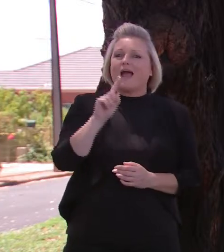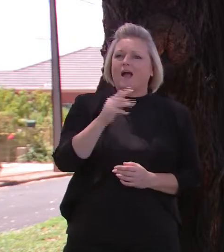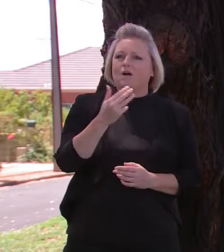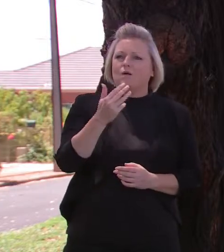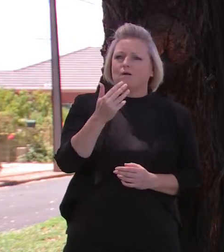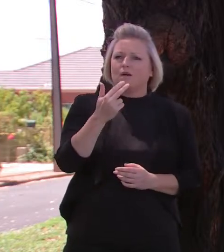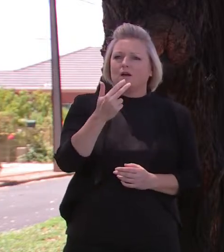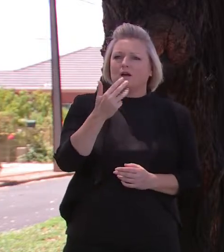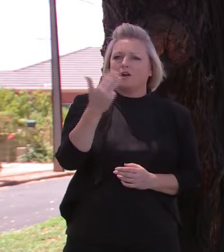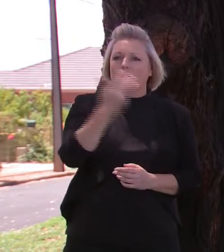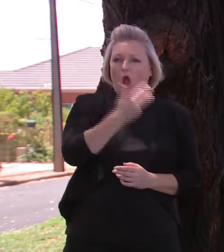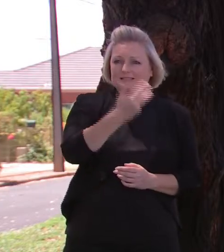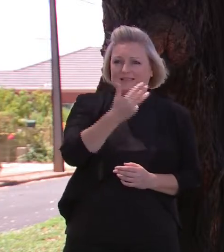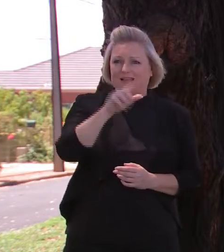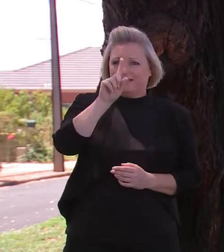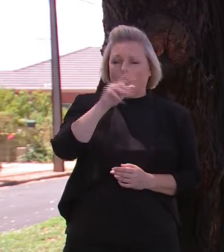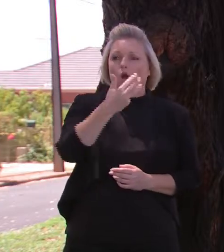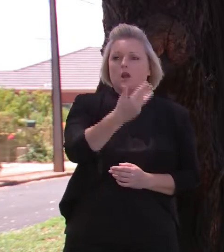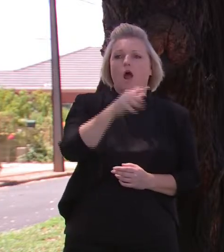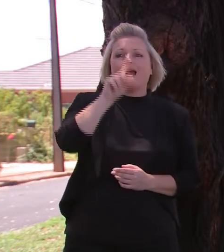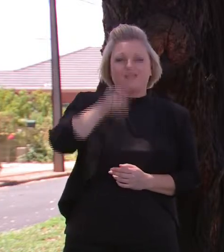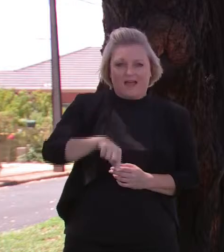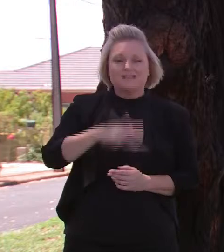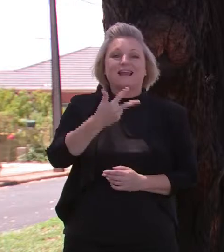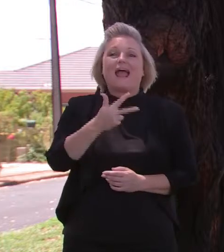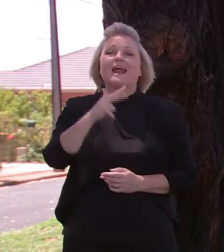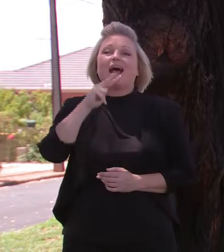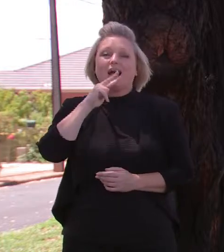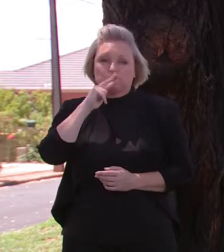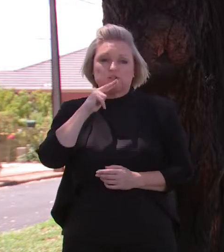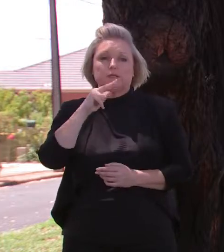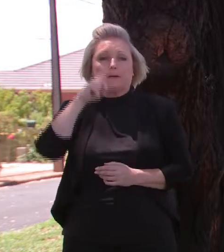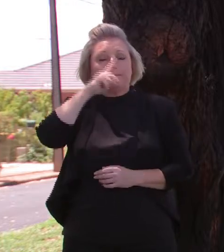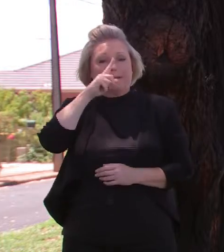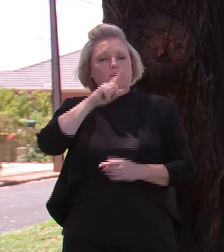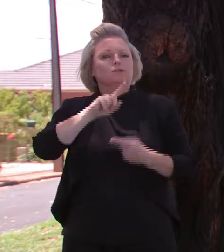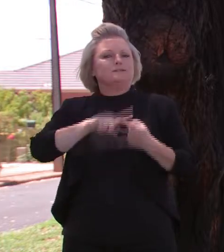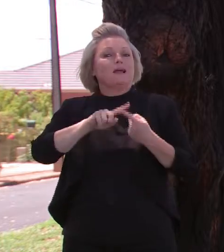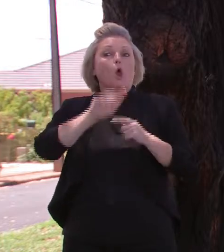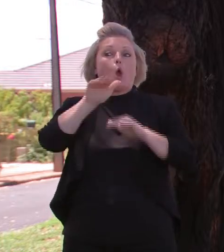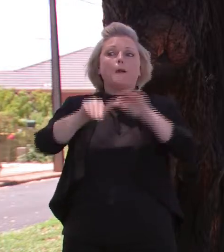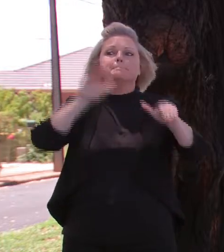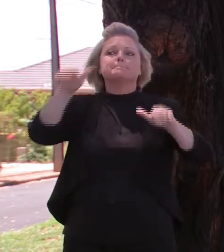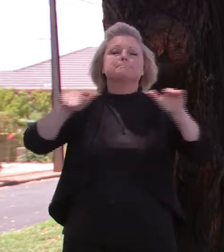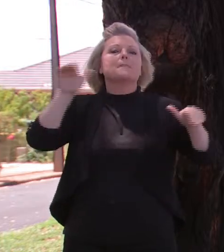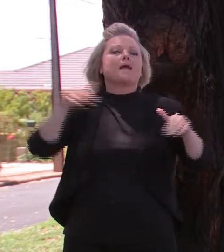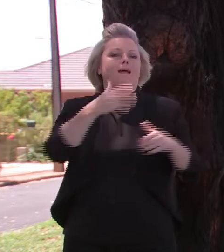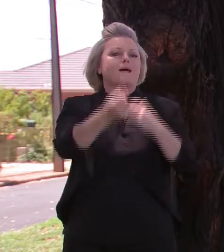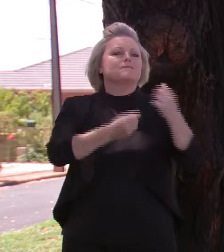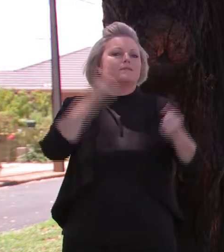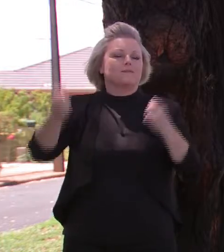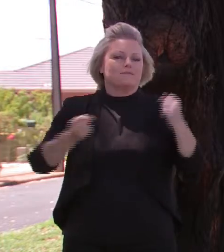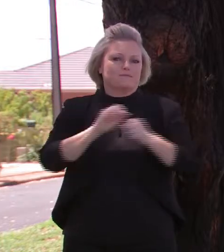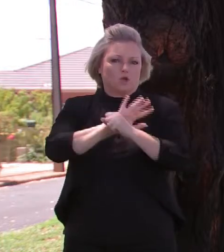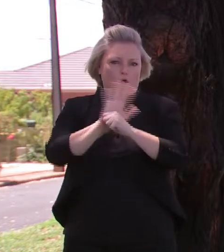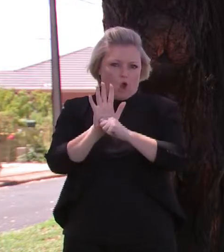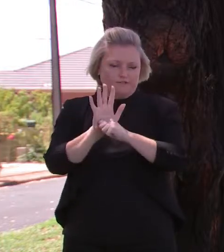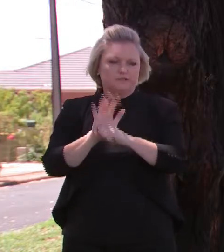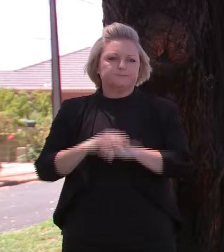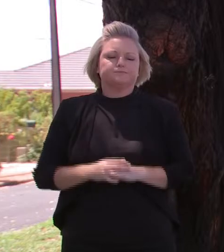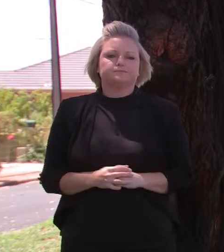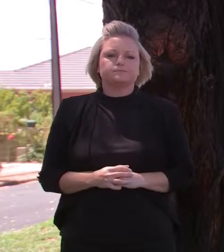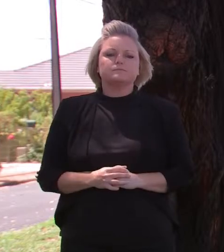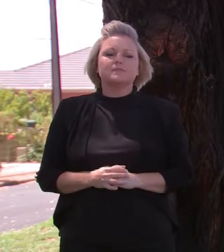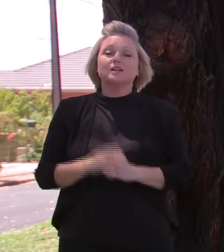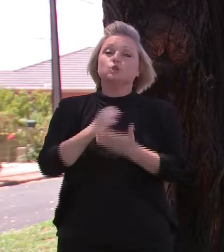19,847 active cases, so we've broken through that 20,000 active cases barrier, going in the right direction this